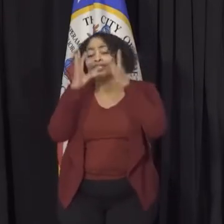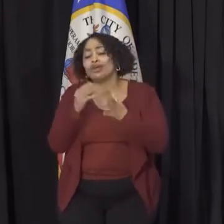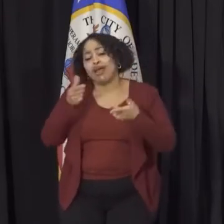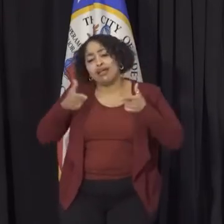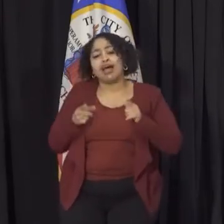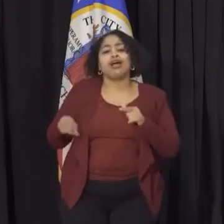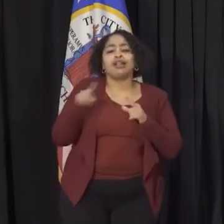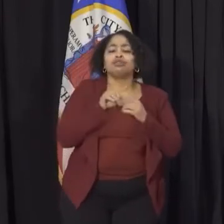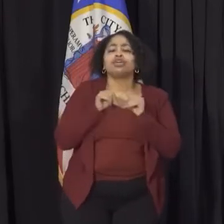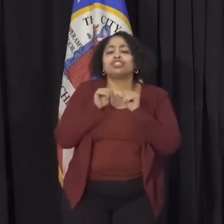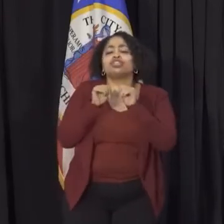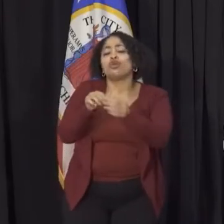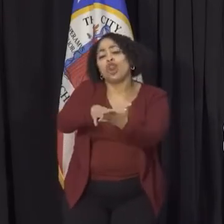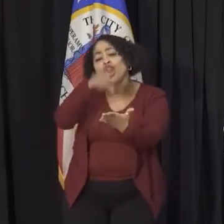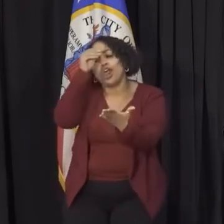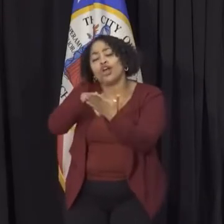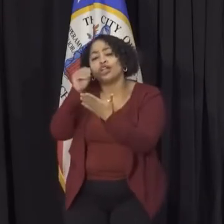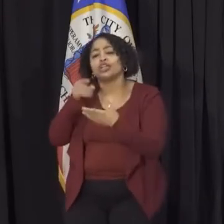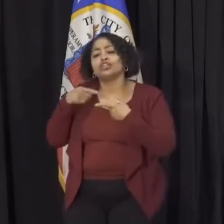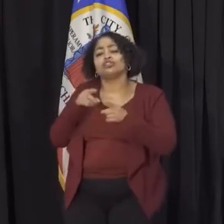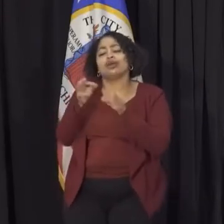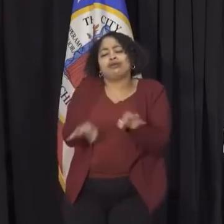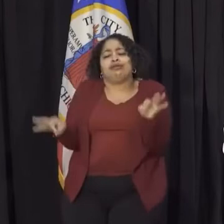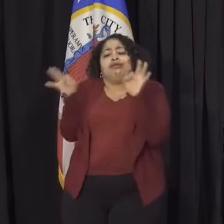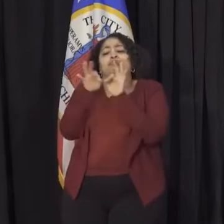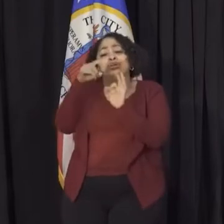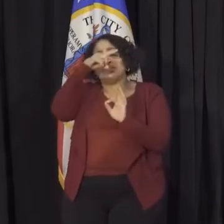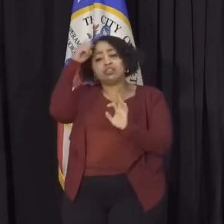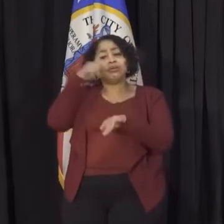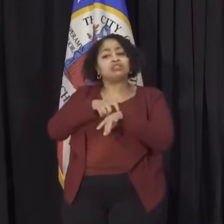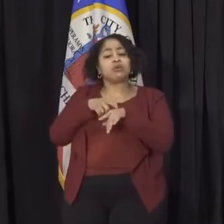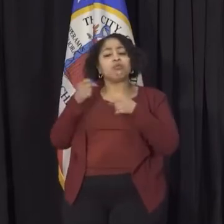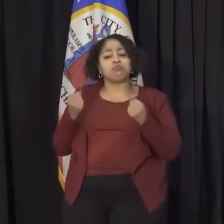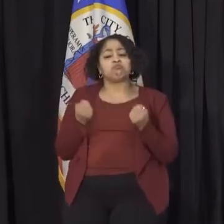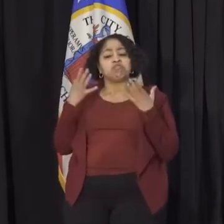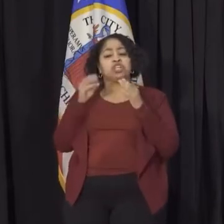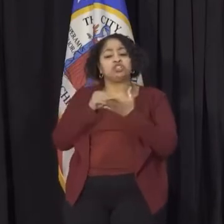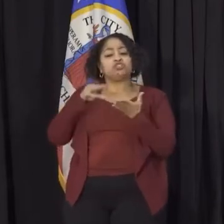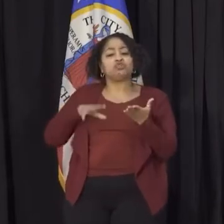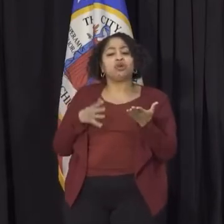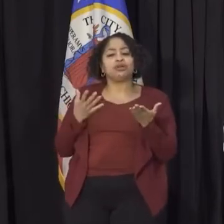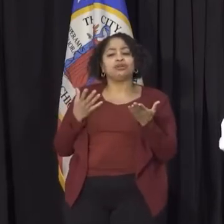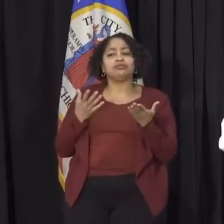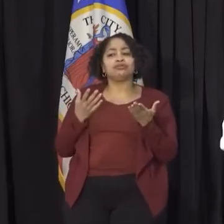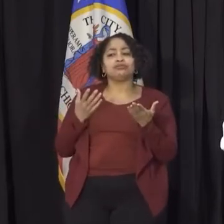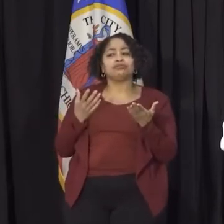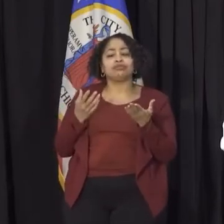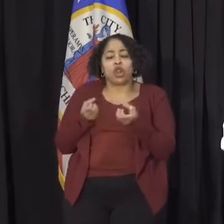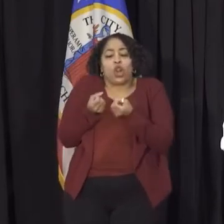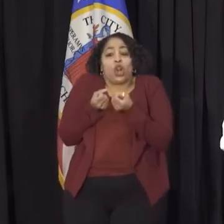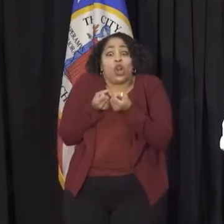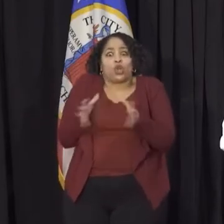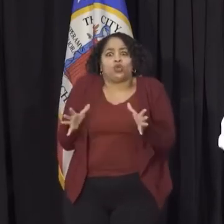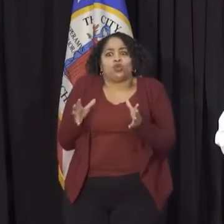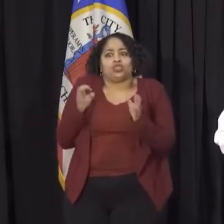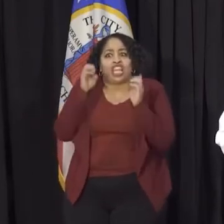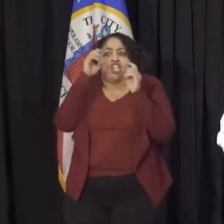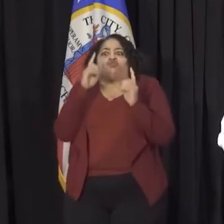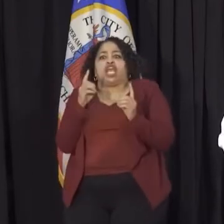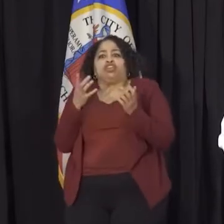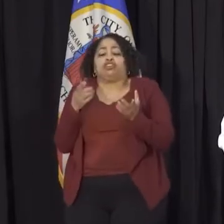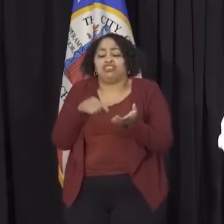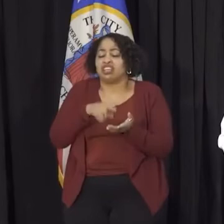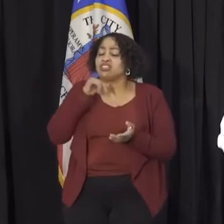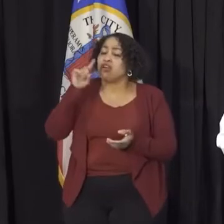allow them to continue learning during the important summer months when many students lose ground. This access will not only